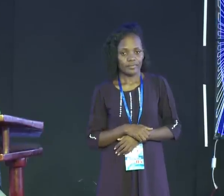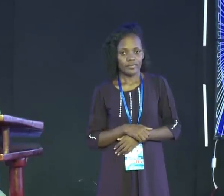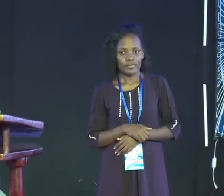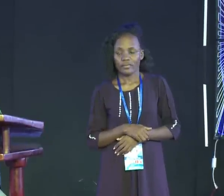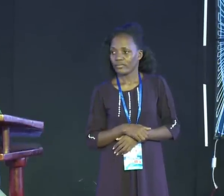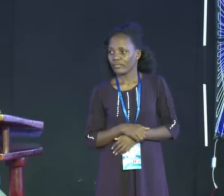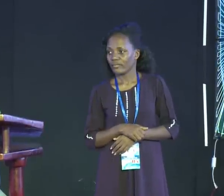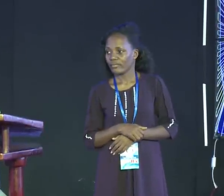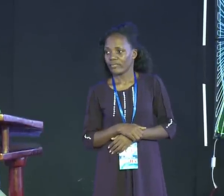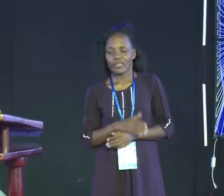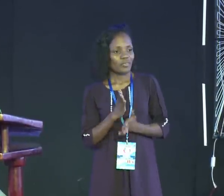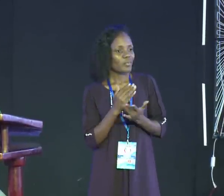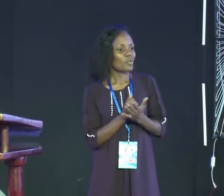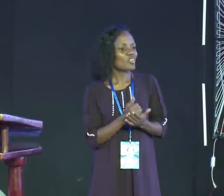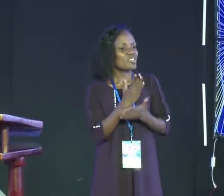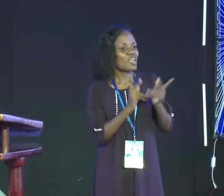Because